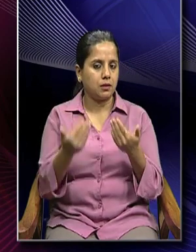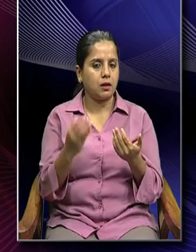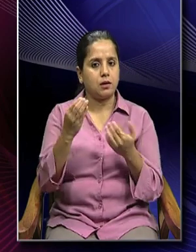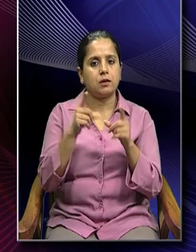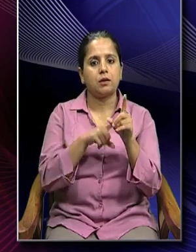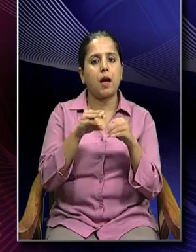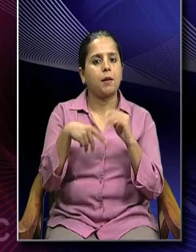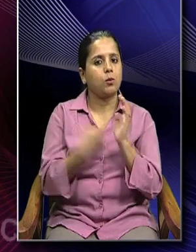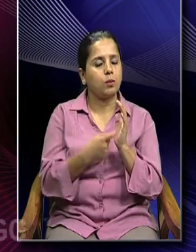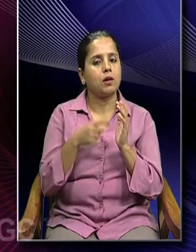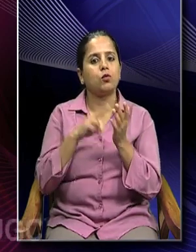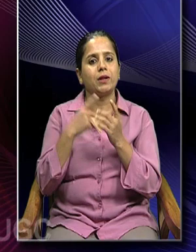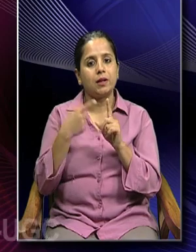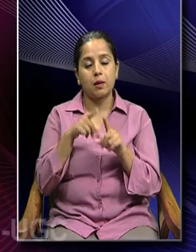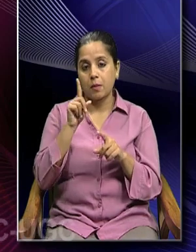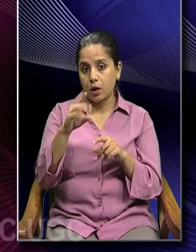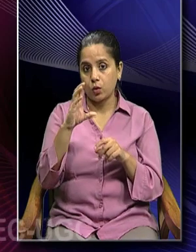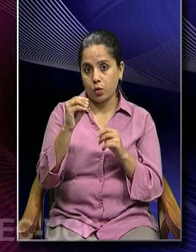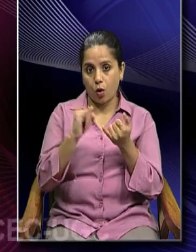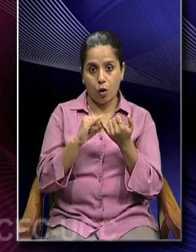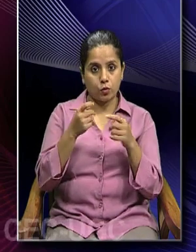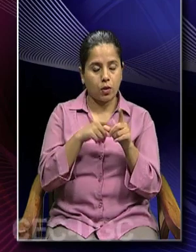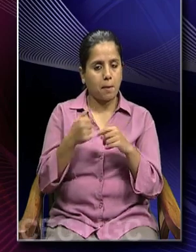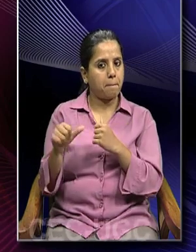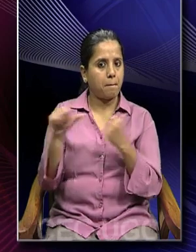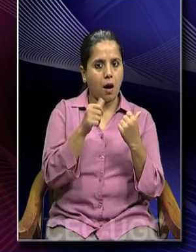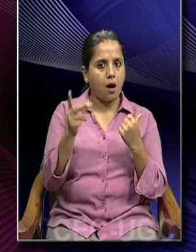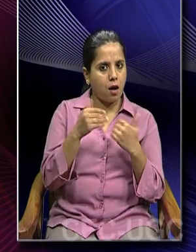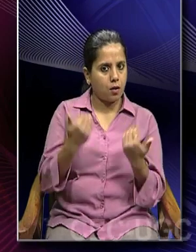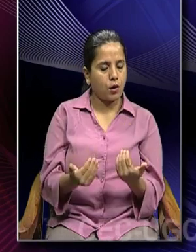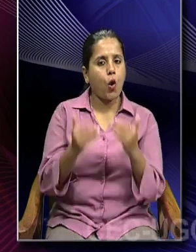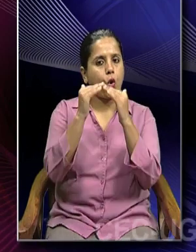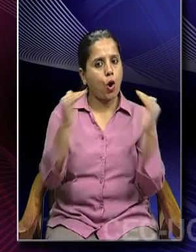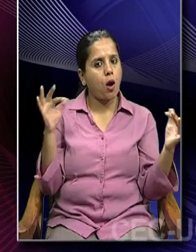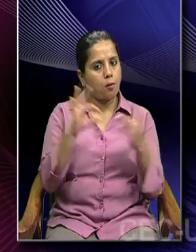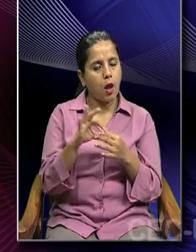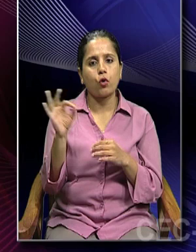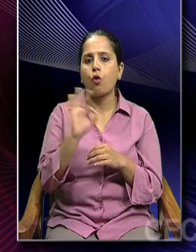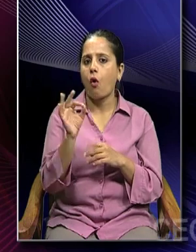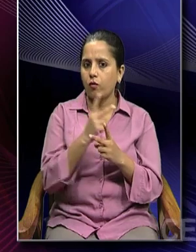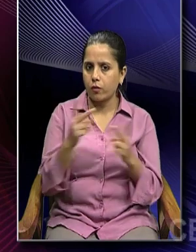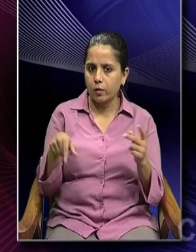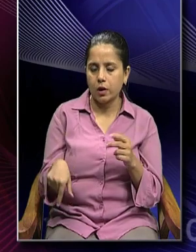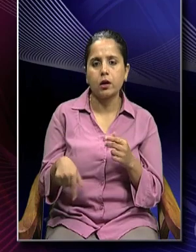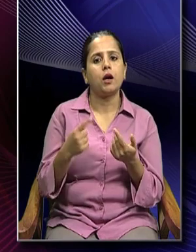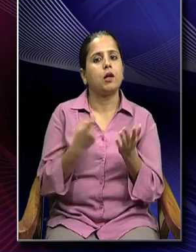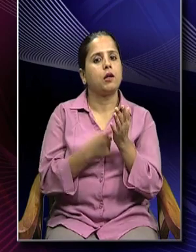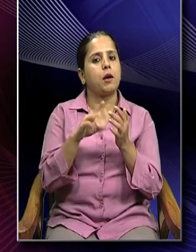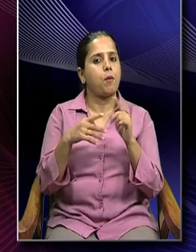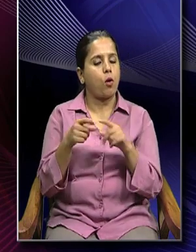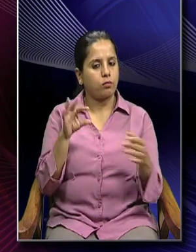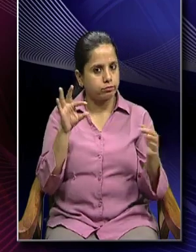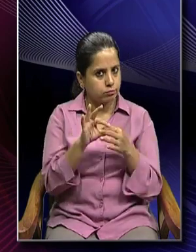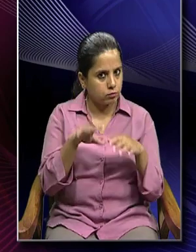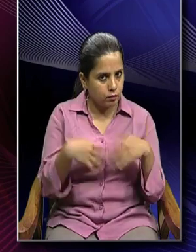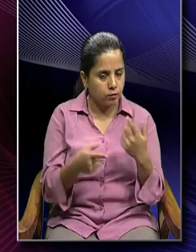era. And in cosmonity, again we are back to the home, that is home based offices with remote connectivity and